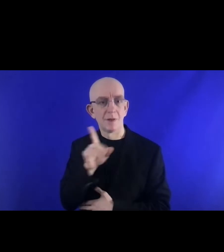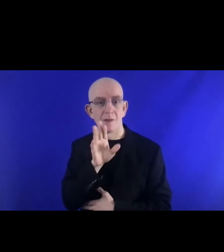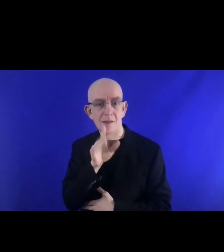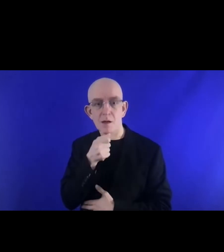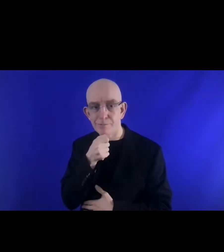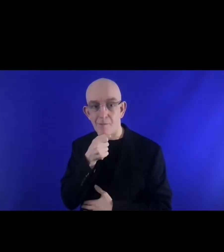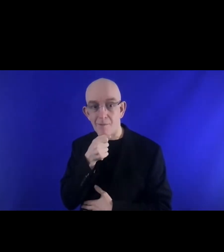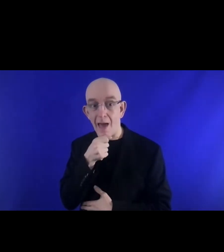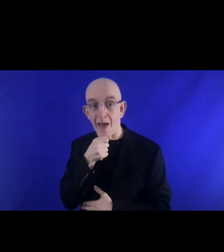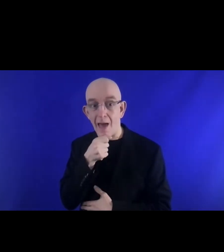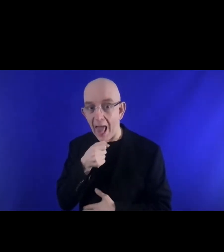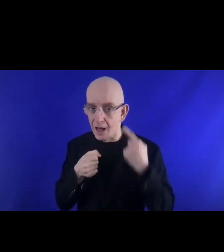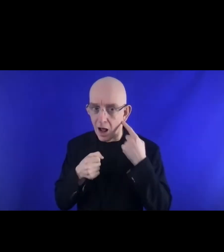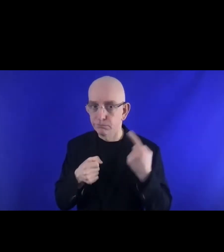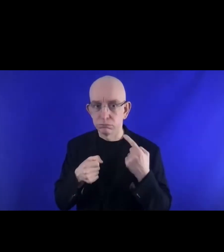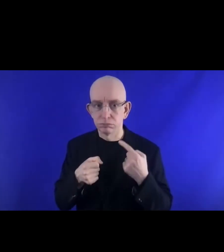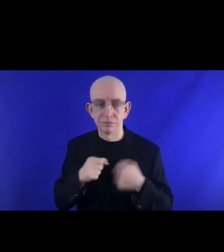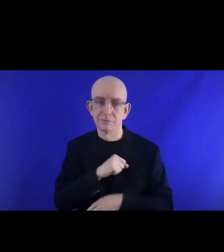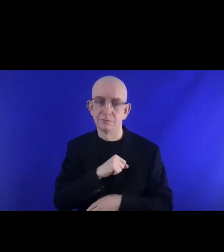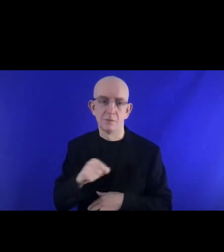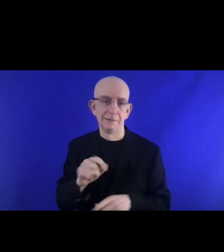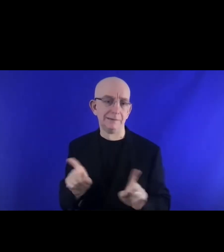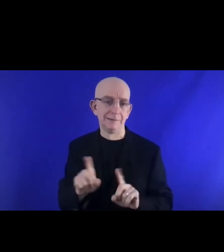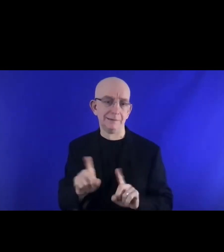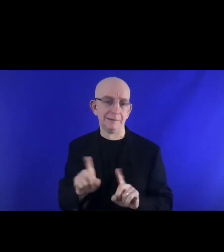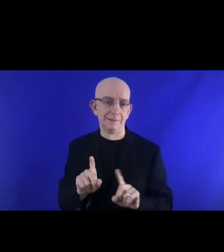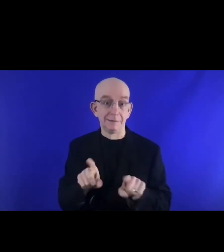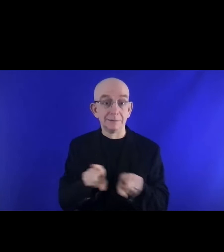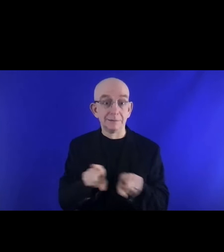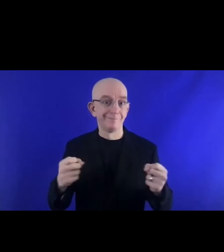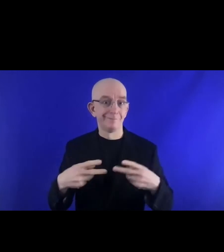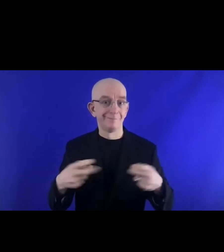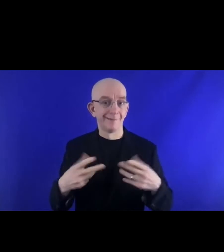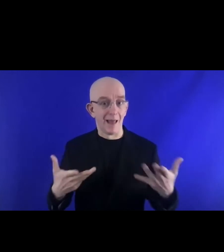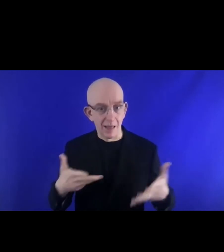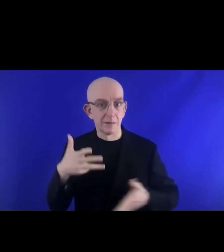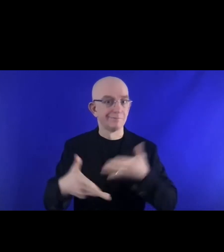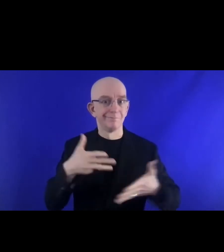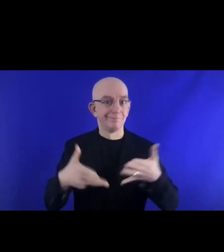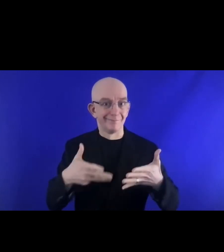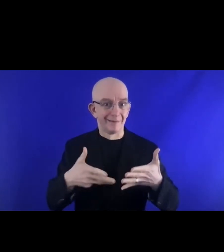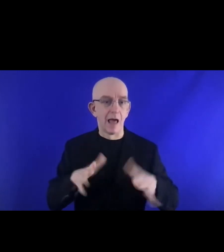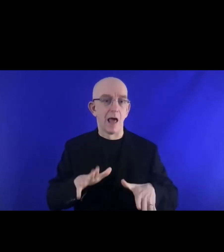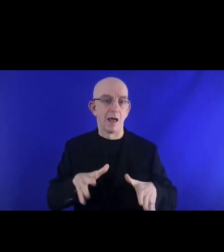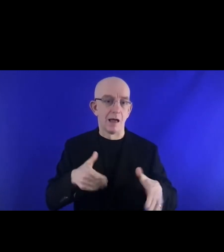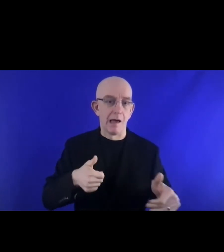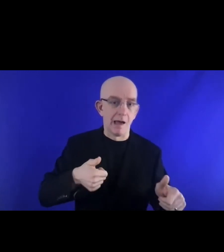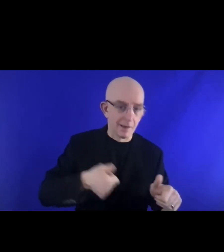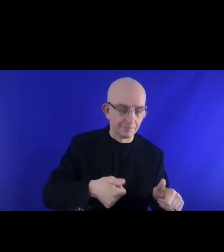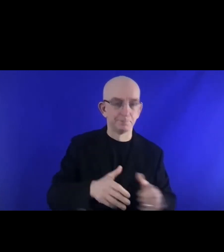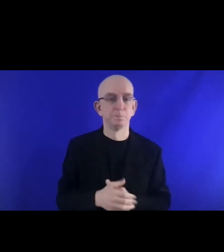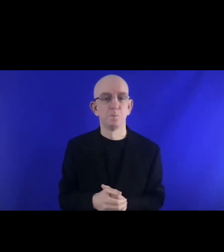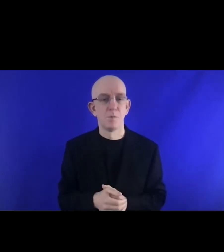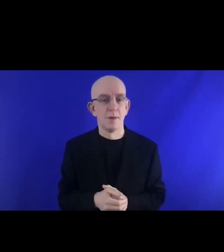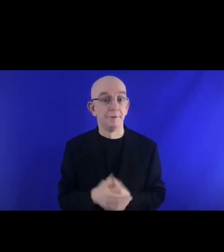Disability Alliance for their amazing work and their consideration for making this possible and for making the participation of all of